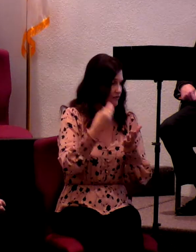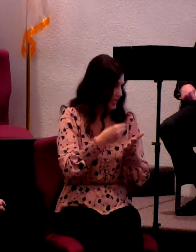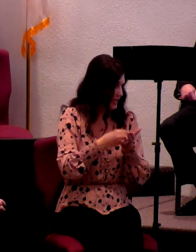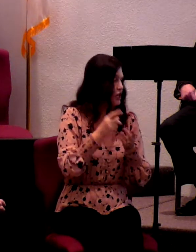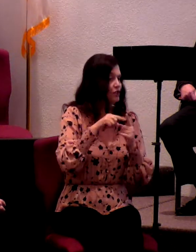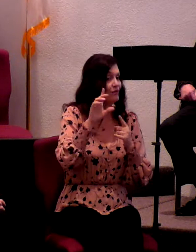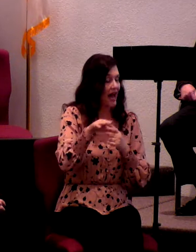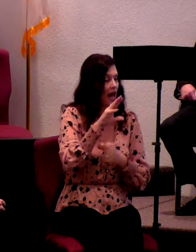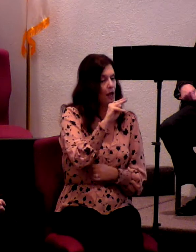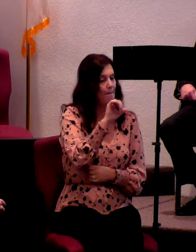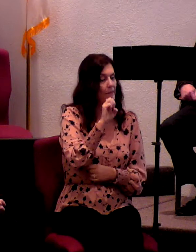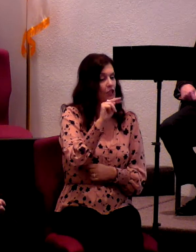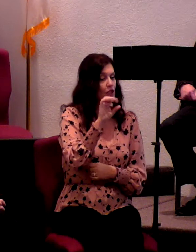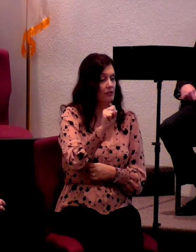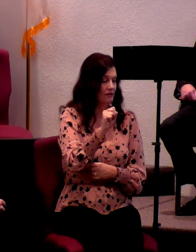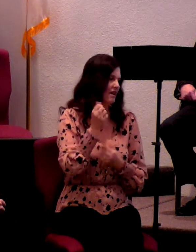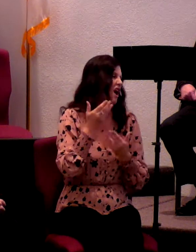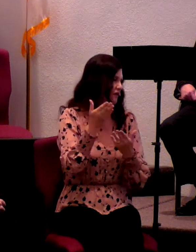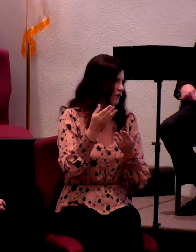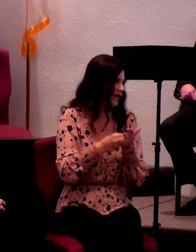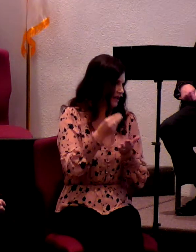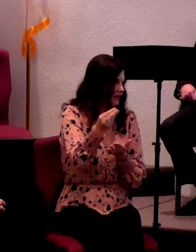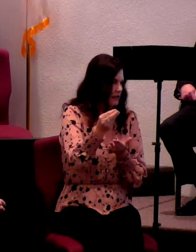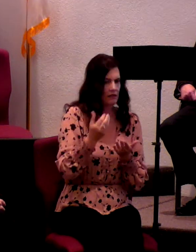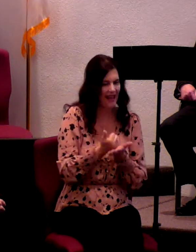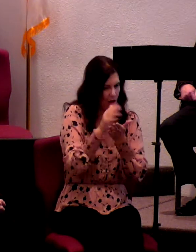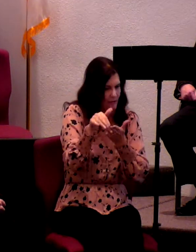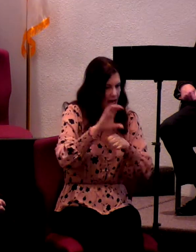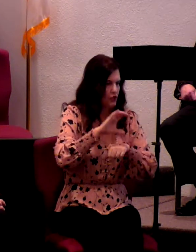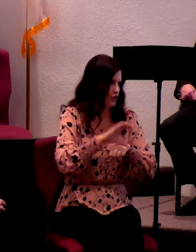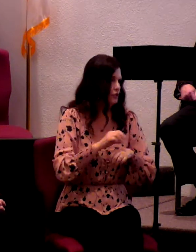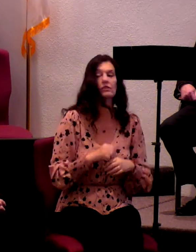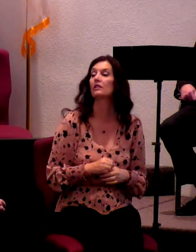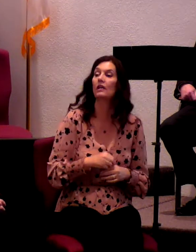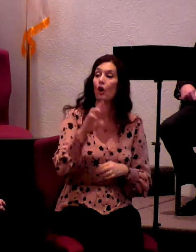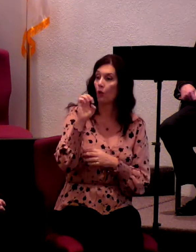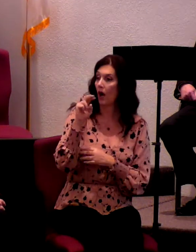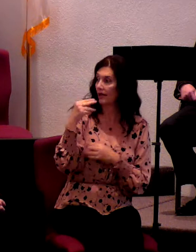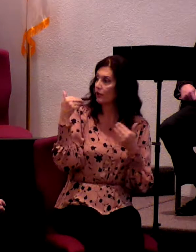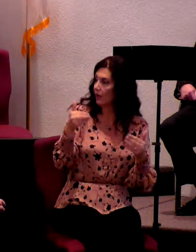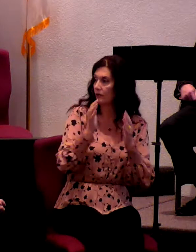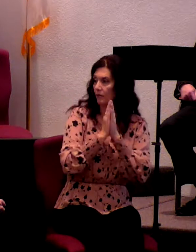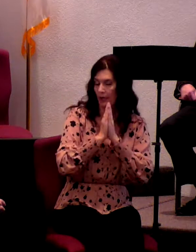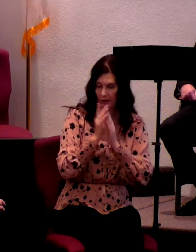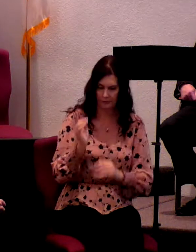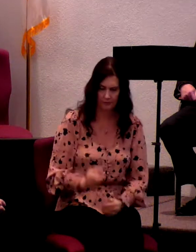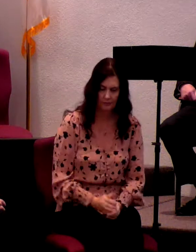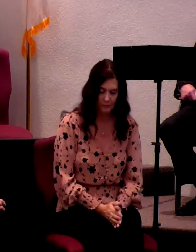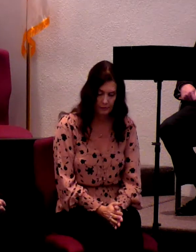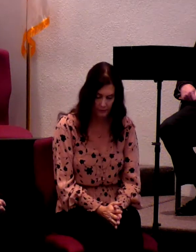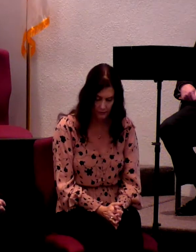helps that church that we saw the message of, along with others. Ron, lead us in our prayer, please.